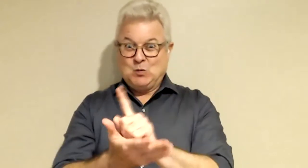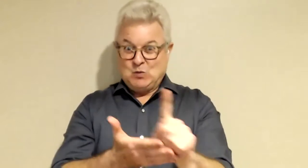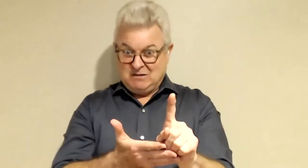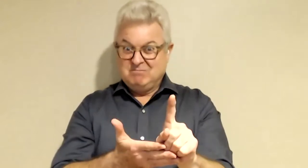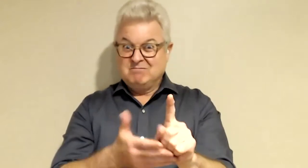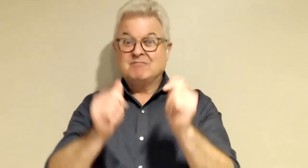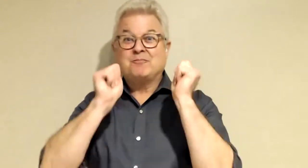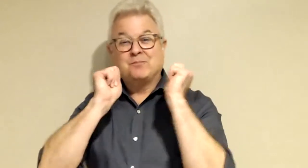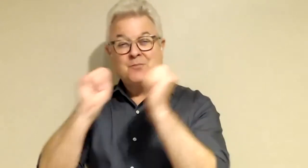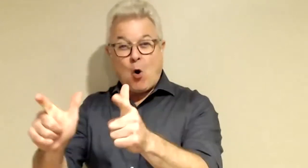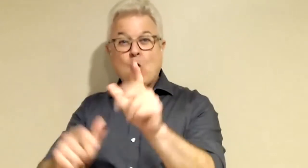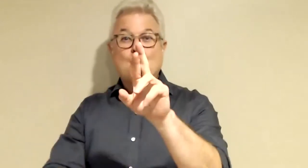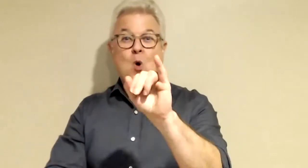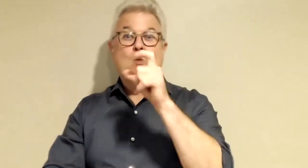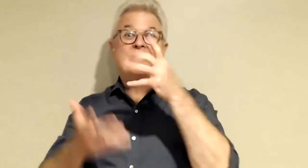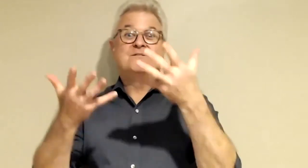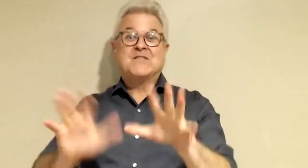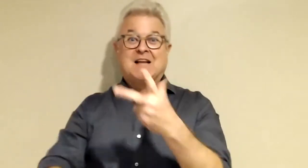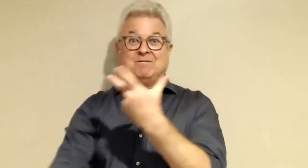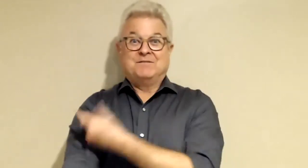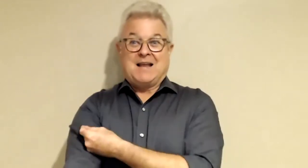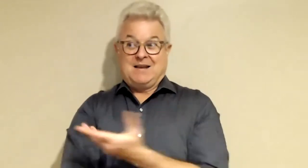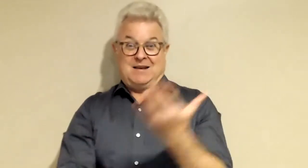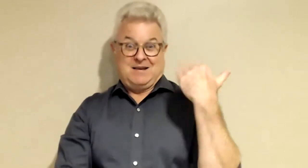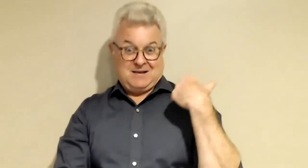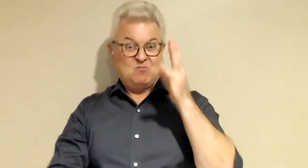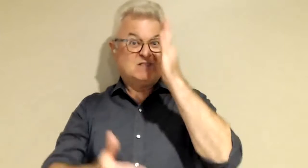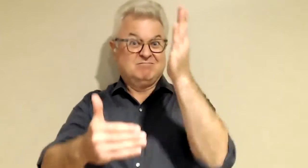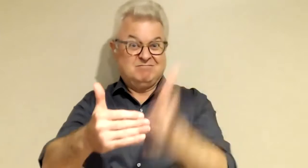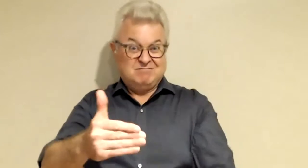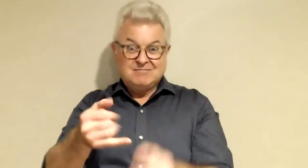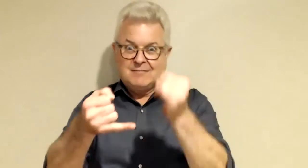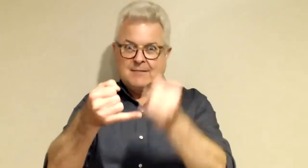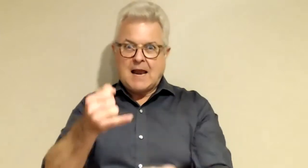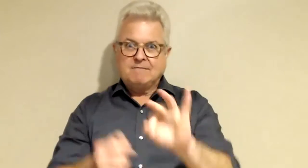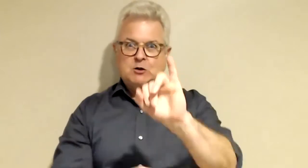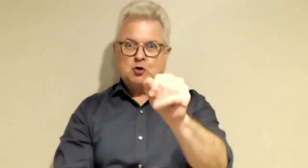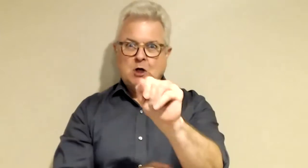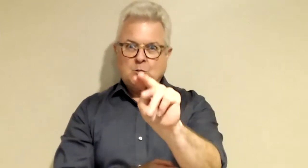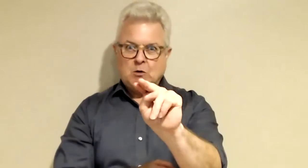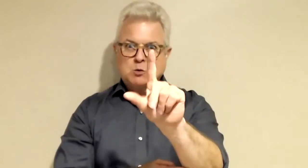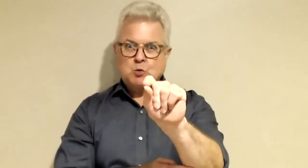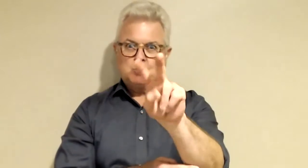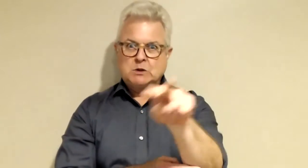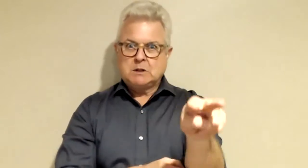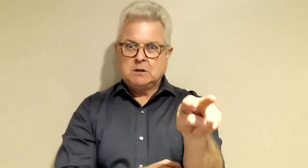24,000 people for the next few weeks, that means that all the people in Rhode Island who have gotten those vaccines and gotten those boosters will